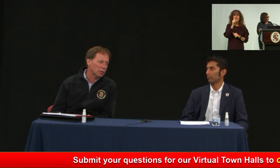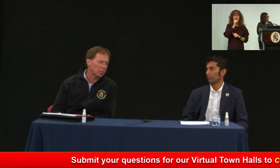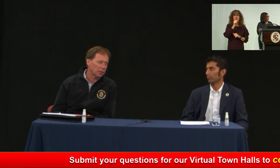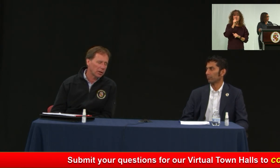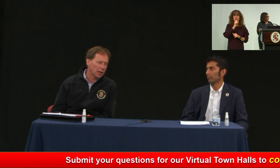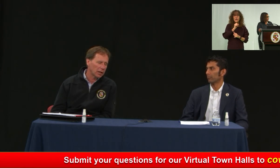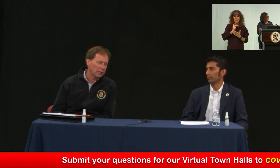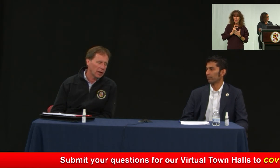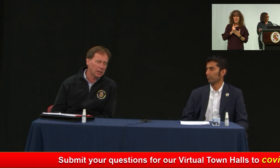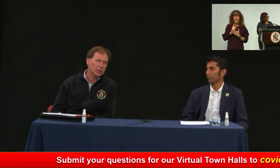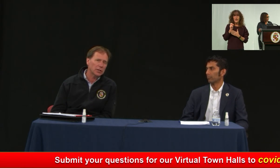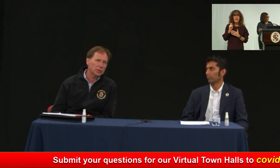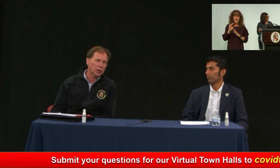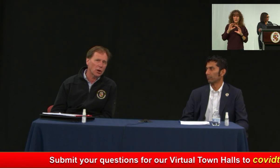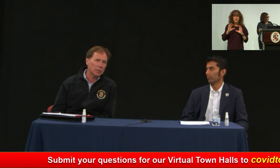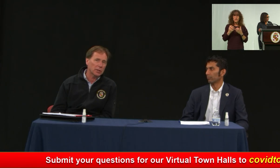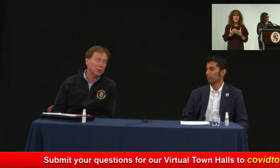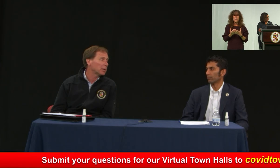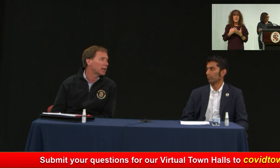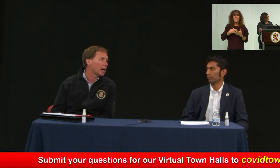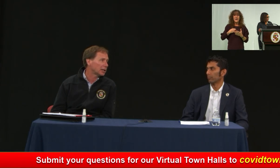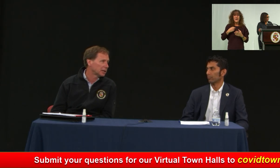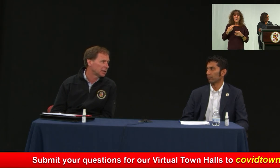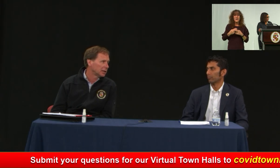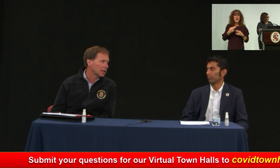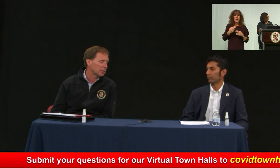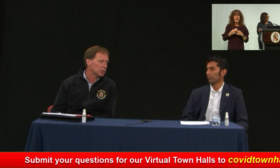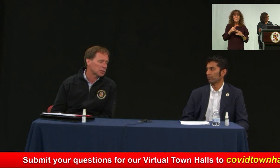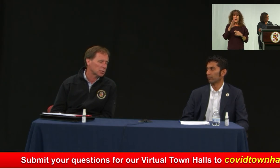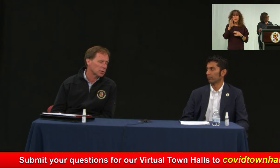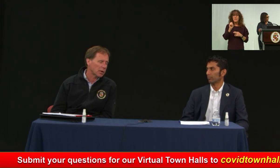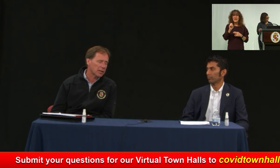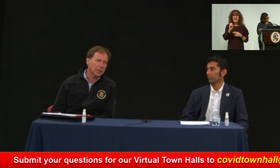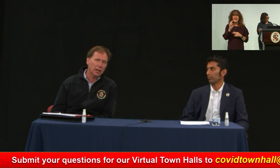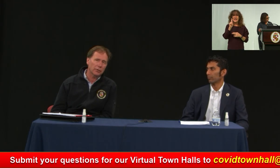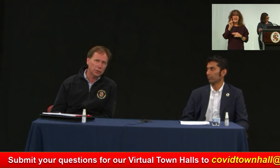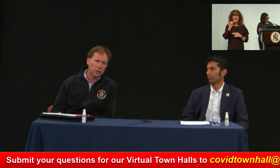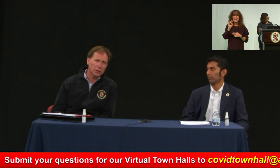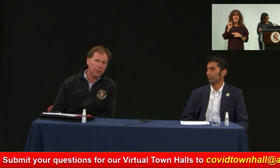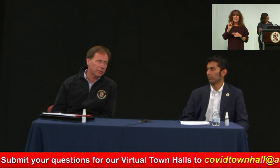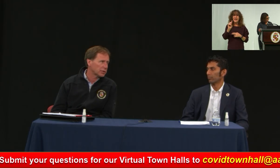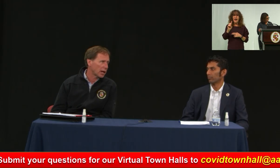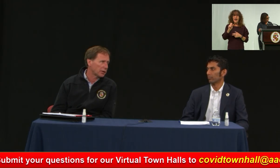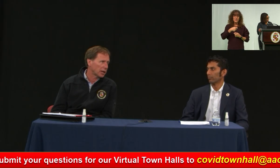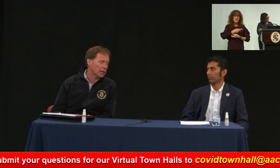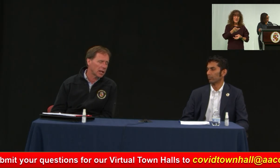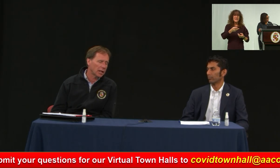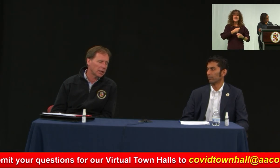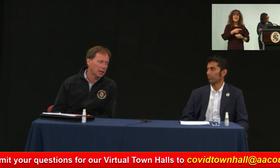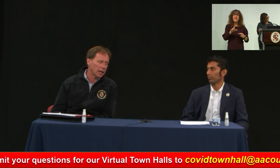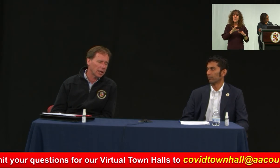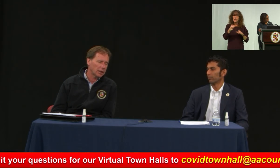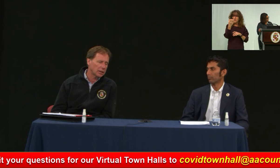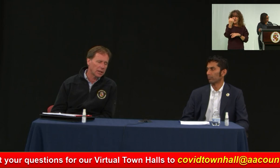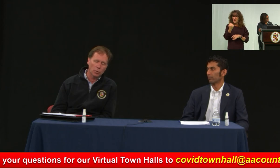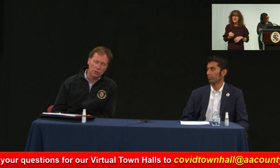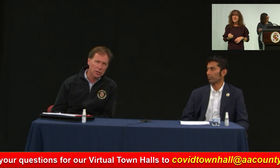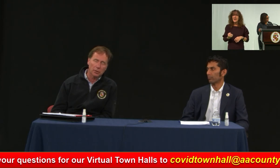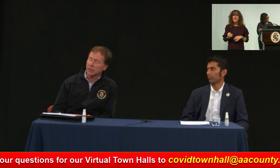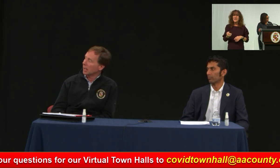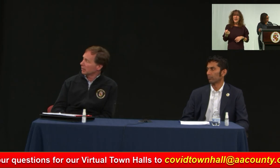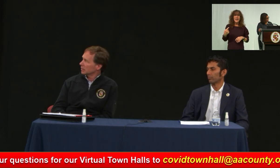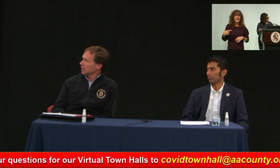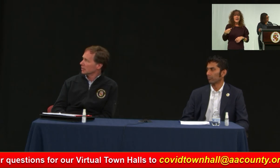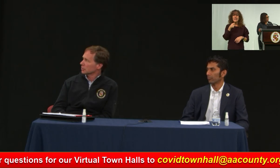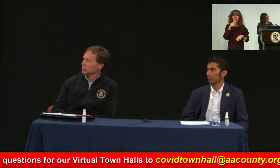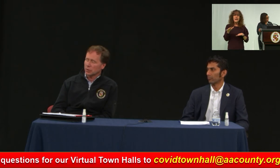A group of volunteers that call themselves Be Kind was passing out food. They do it every Saturday, and they weren't